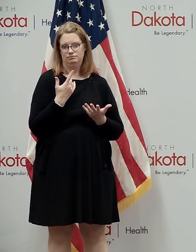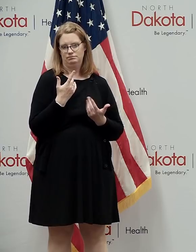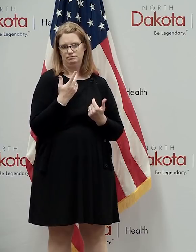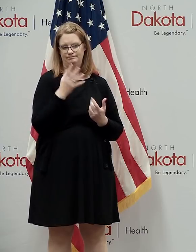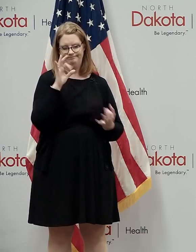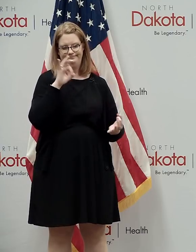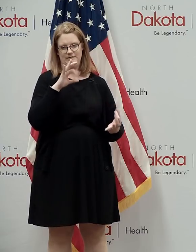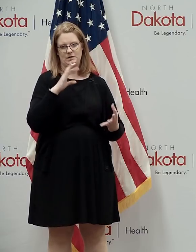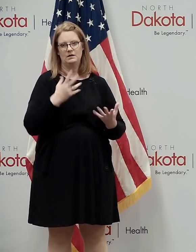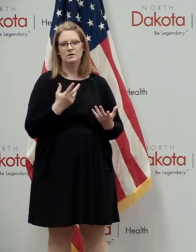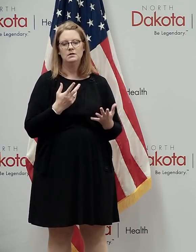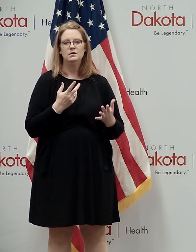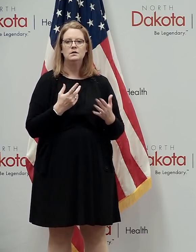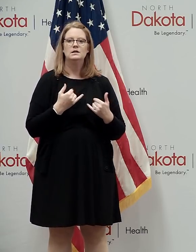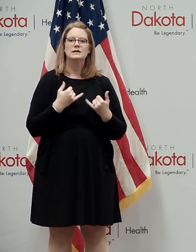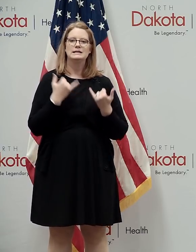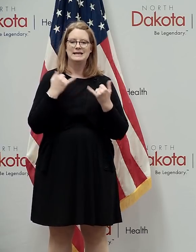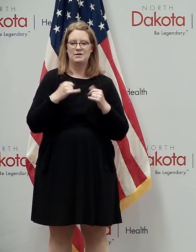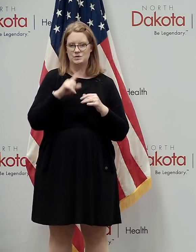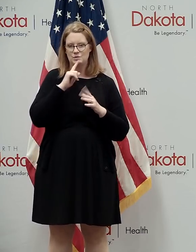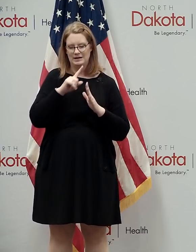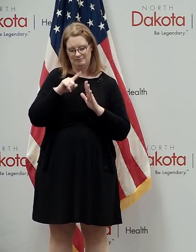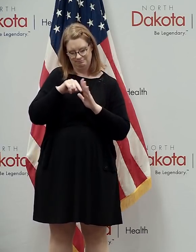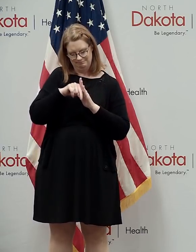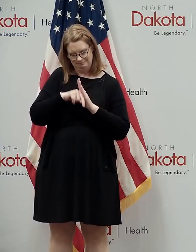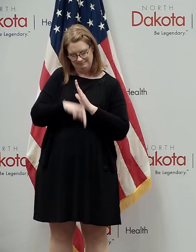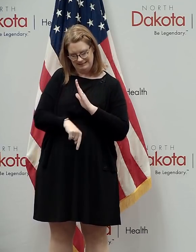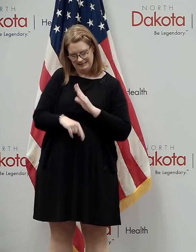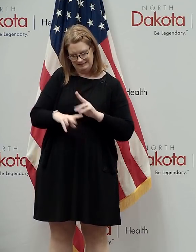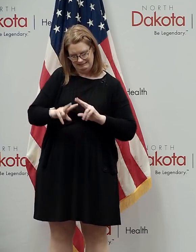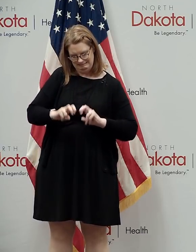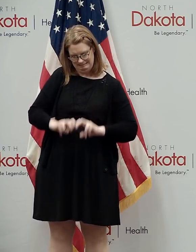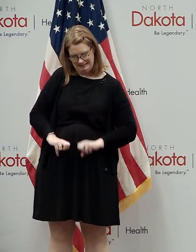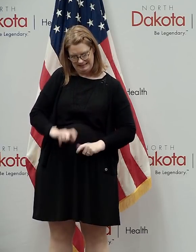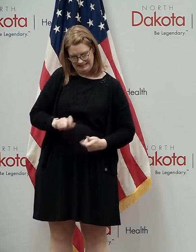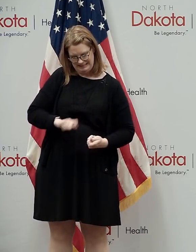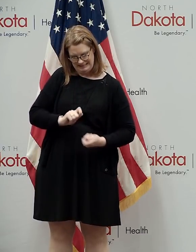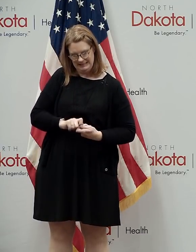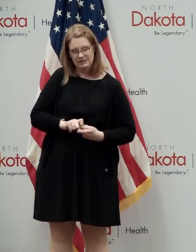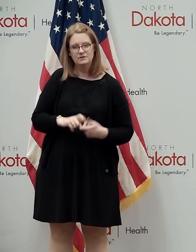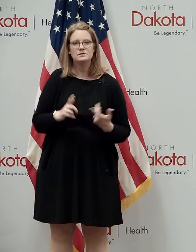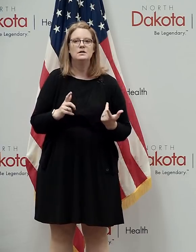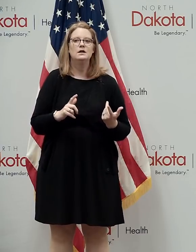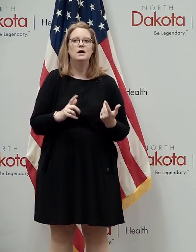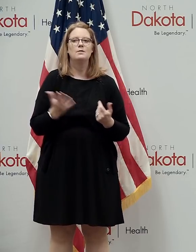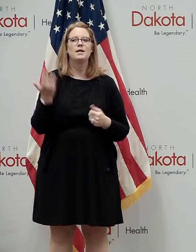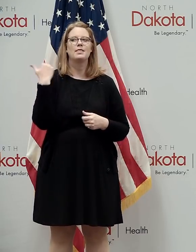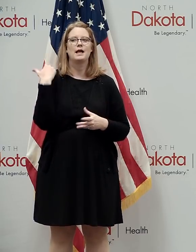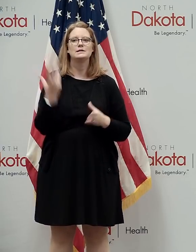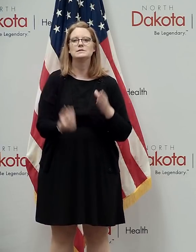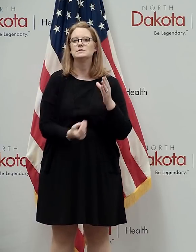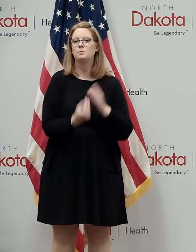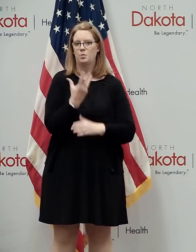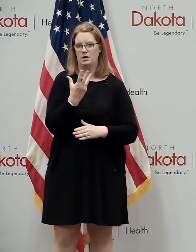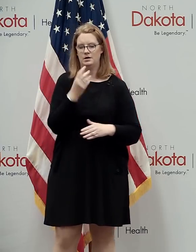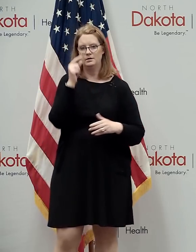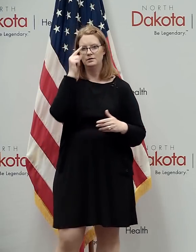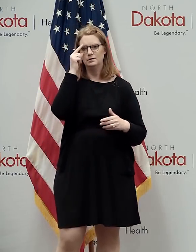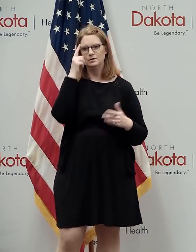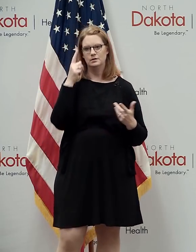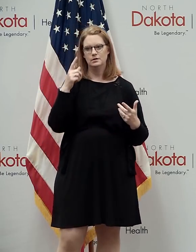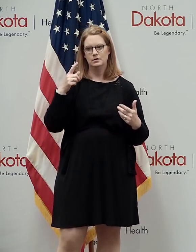is maybe sort of down in the details, which is not understood in North Dakota, but last spring, when